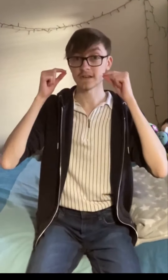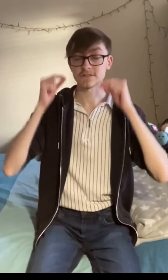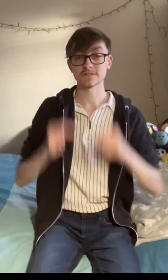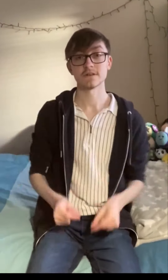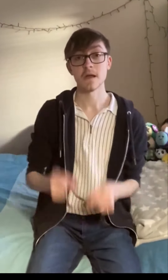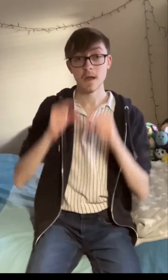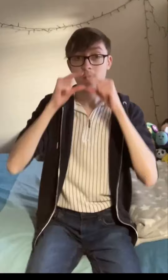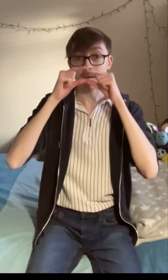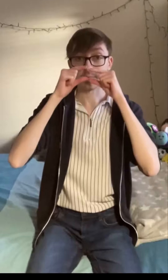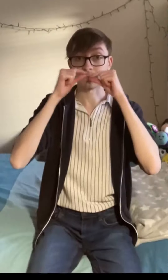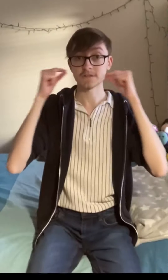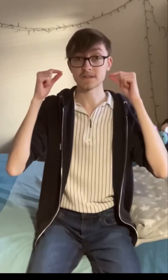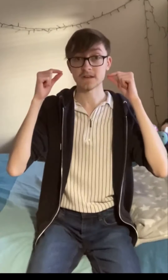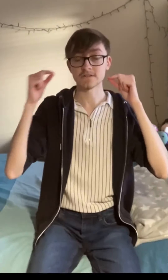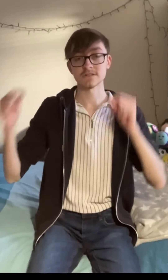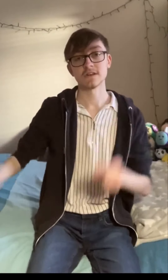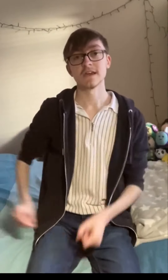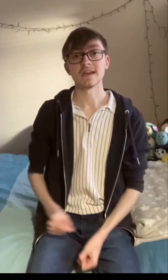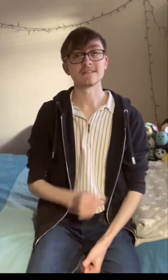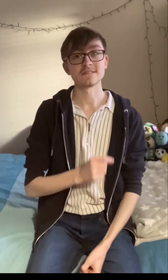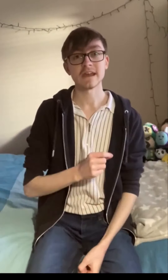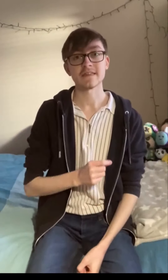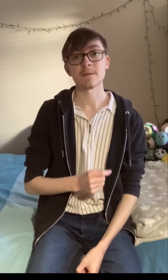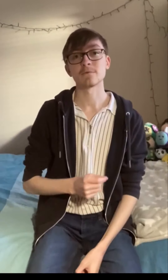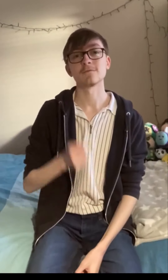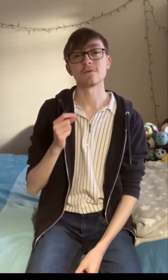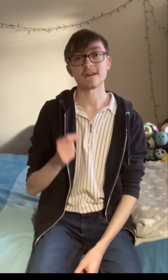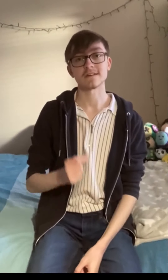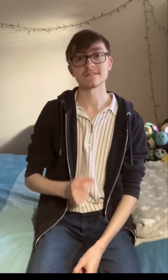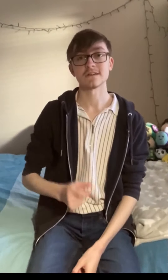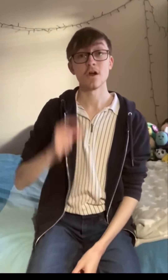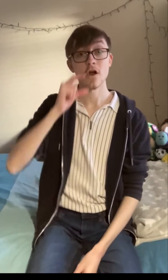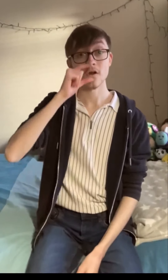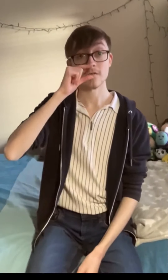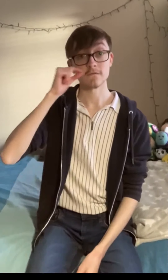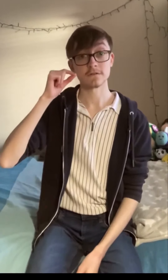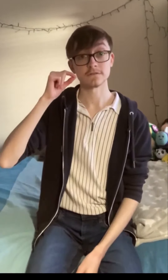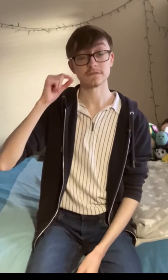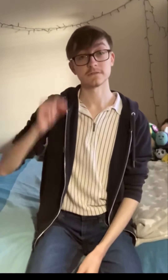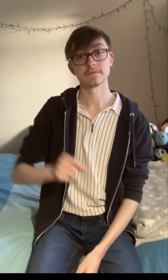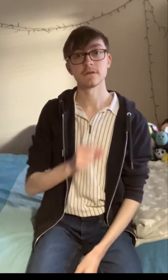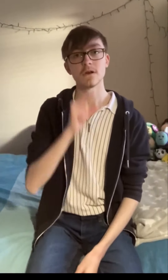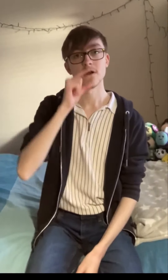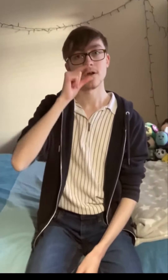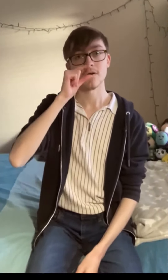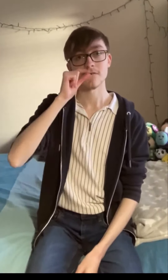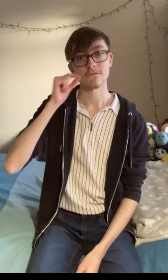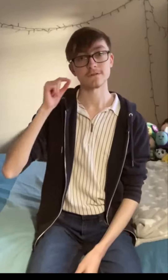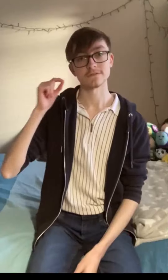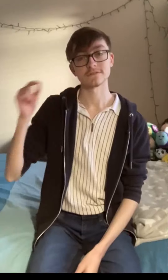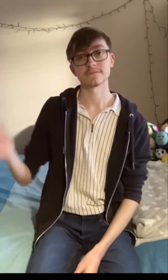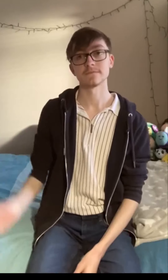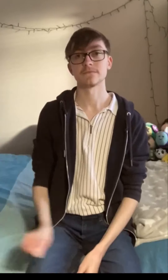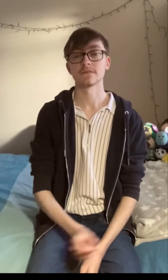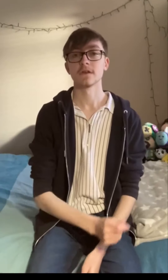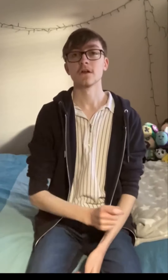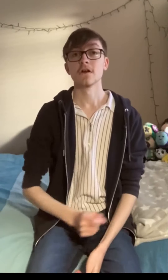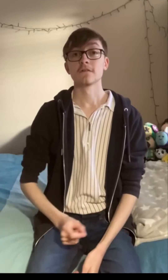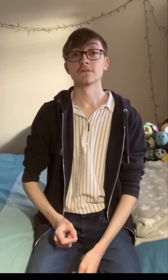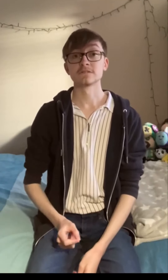Mustache. Mustache. It's like that, but with one hand. France. France. For